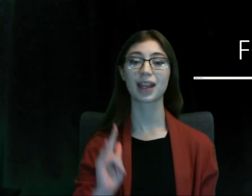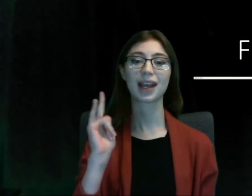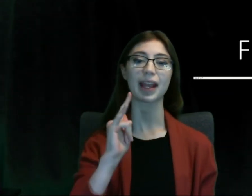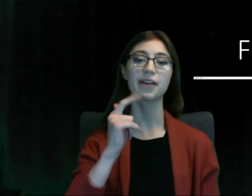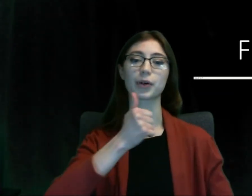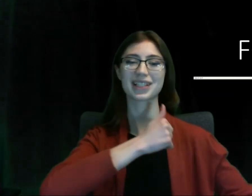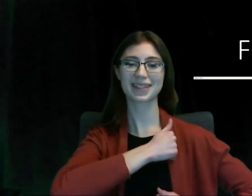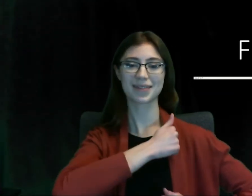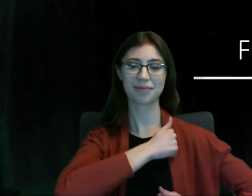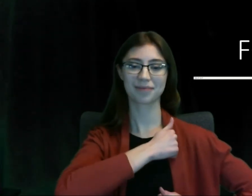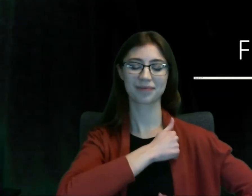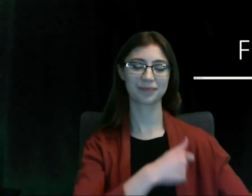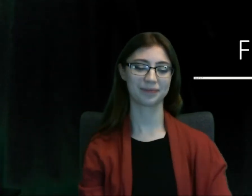Air Force.